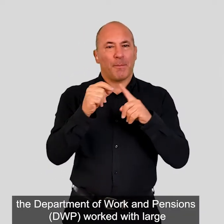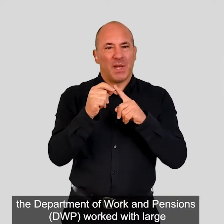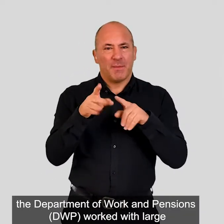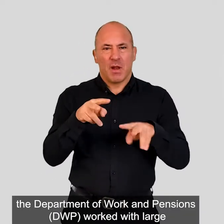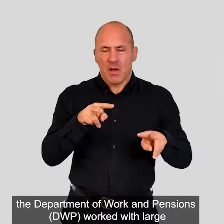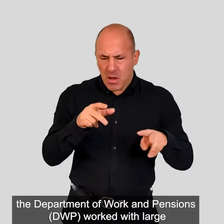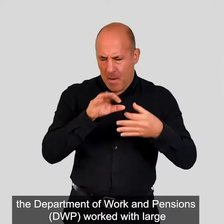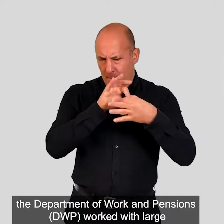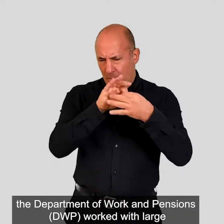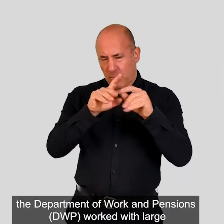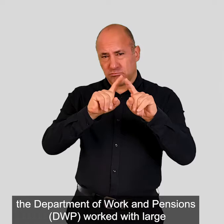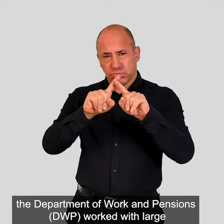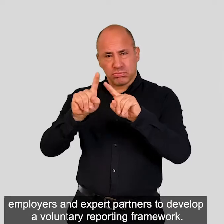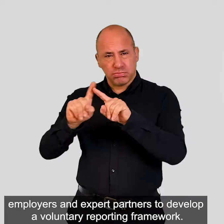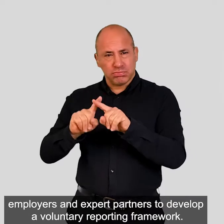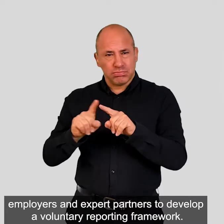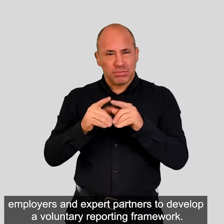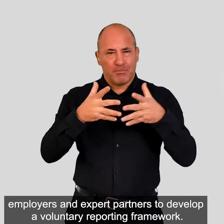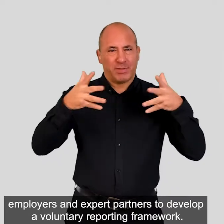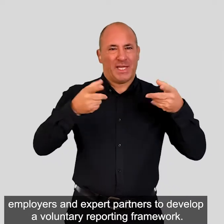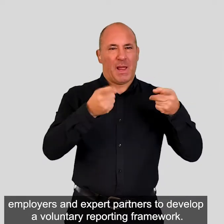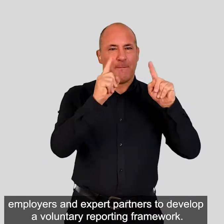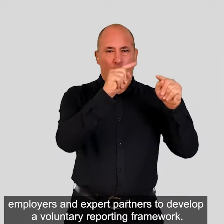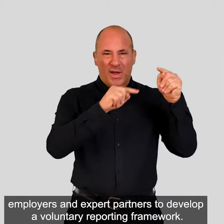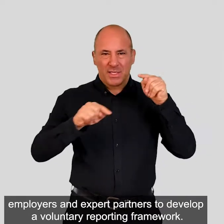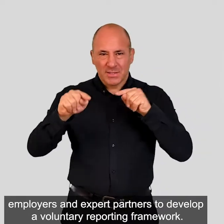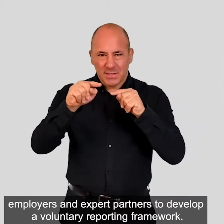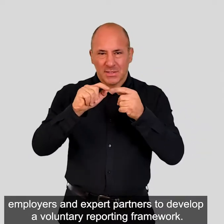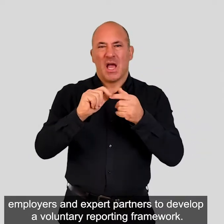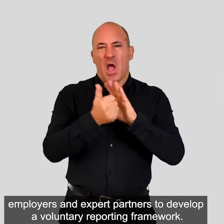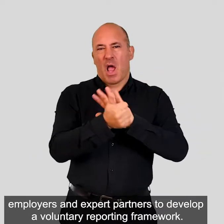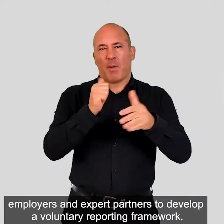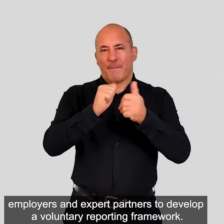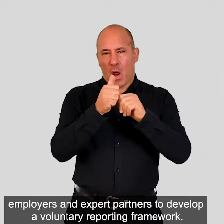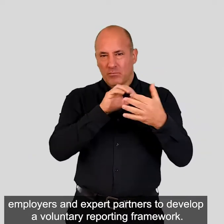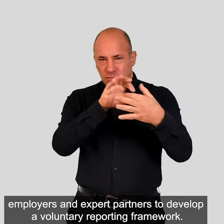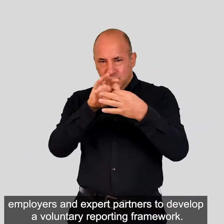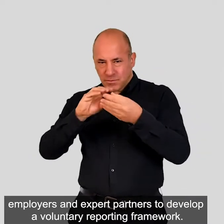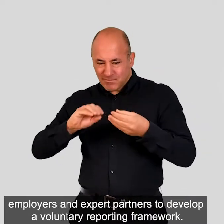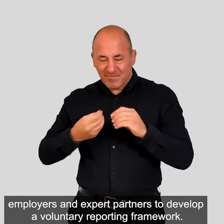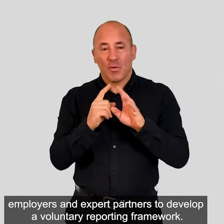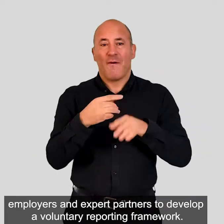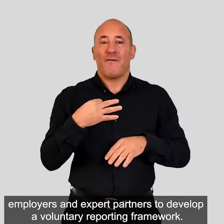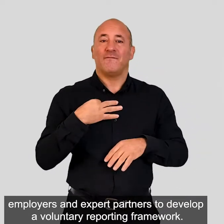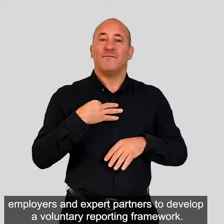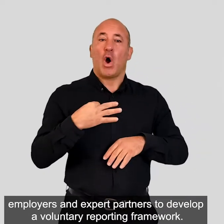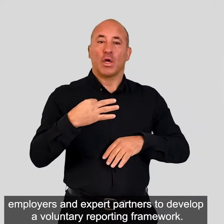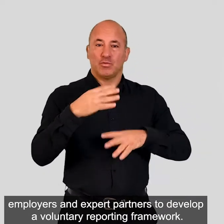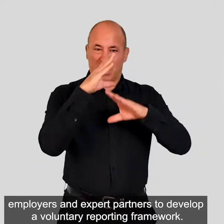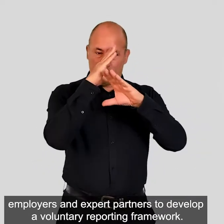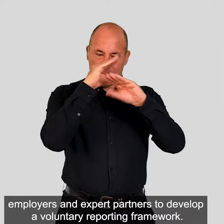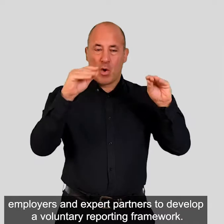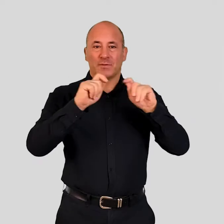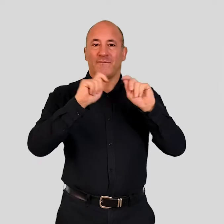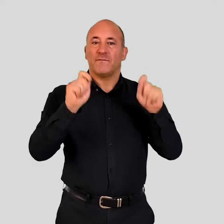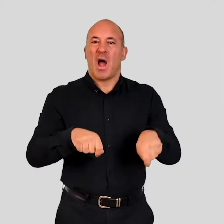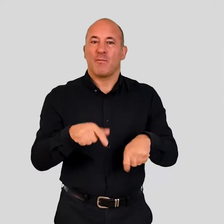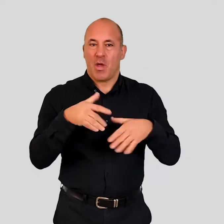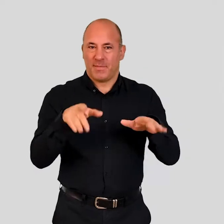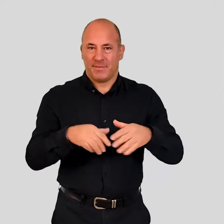DWP, worked with large employers and expert partners to develop a voluntary reporting framework.